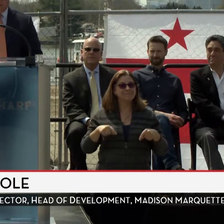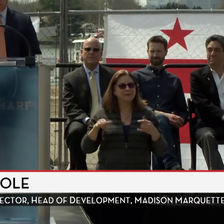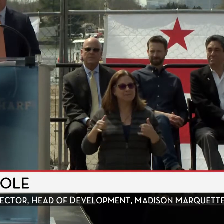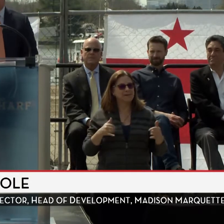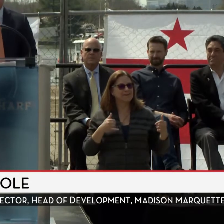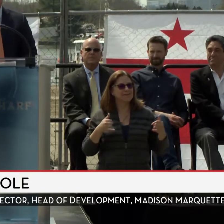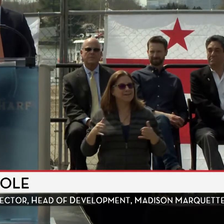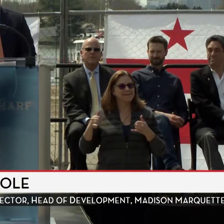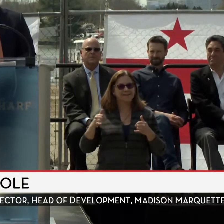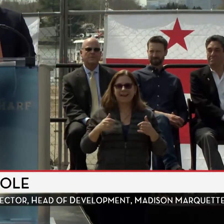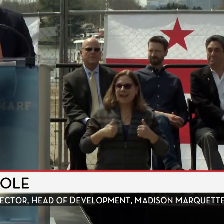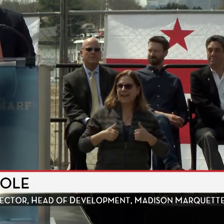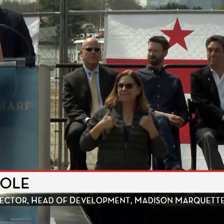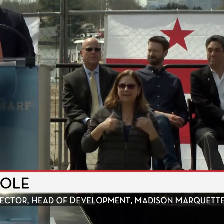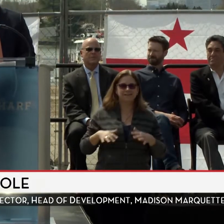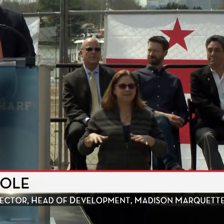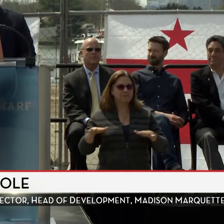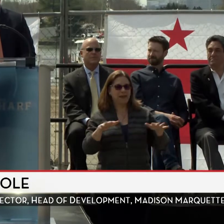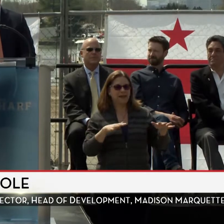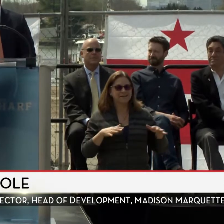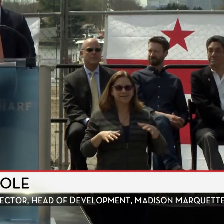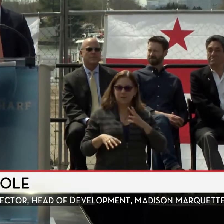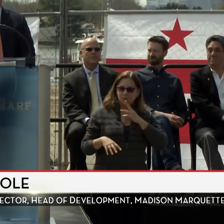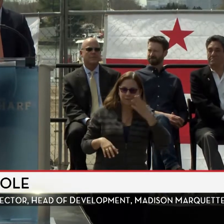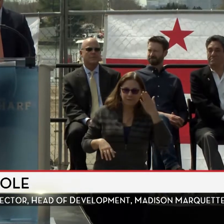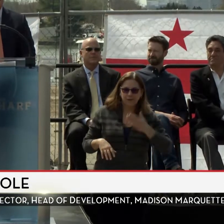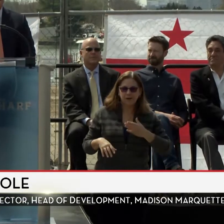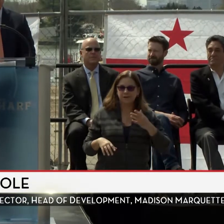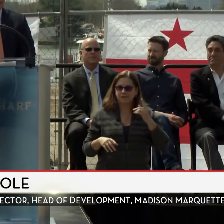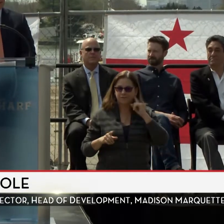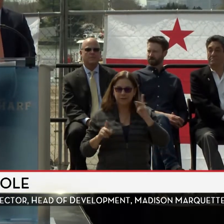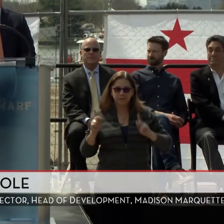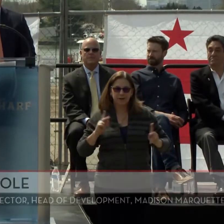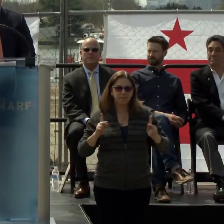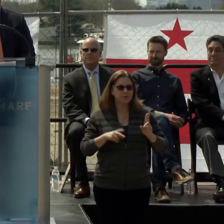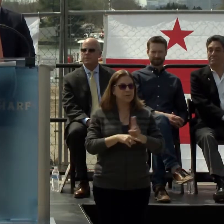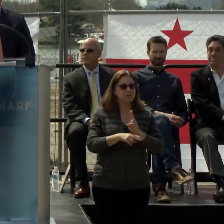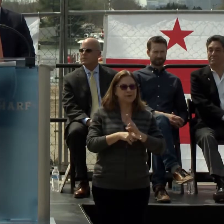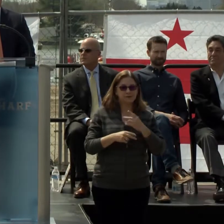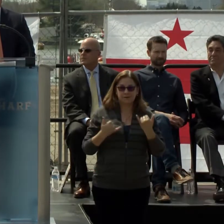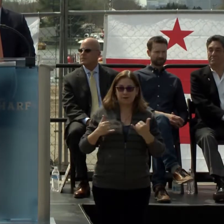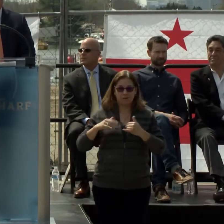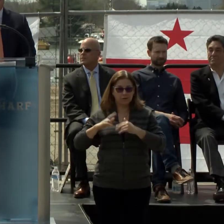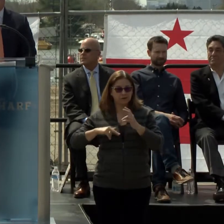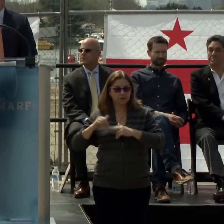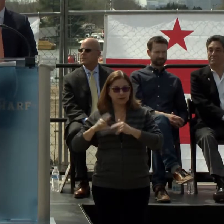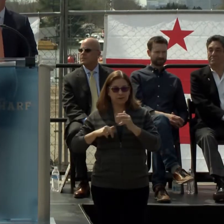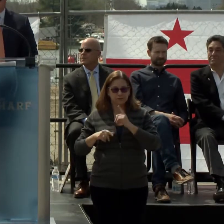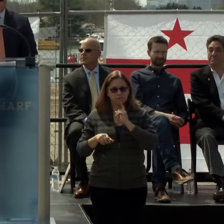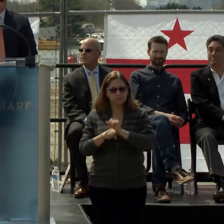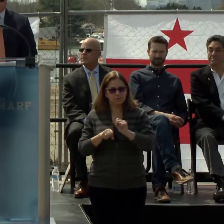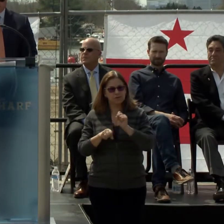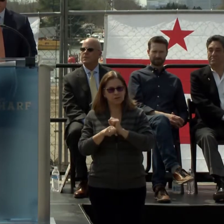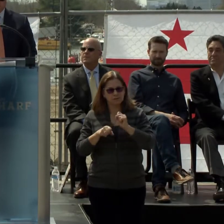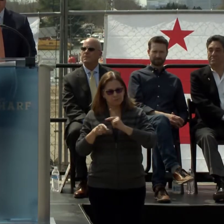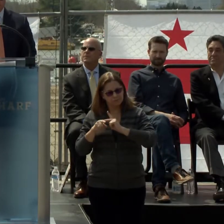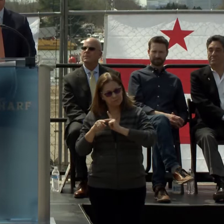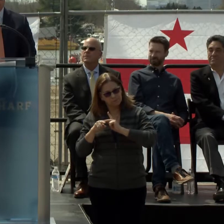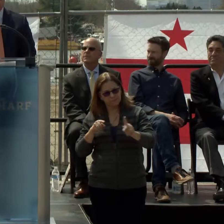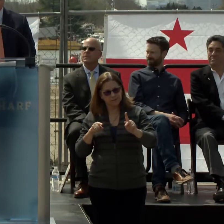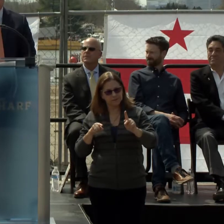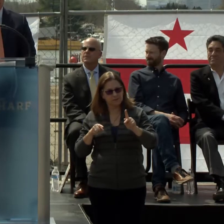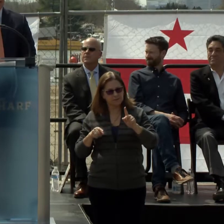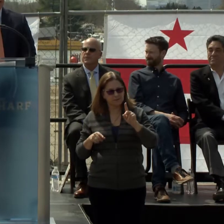inspires our great architects, designers, and construction and engineering professionals to make Phase 2 as much of a model for the 21st century